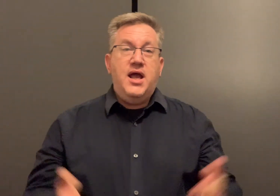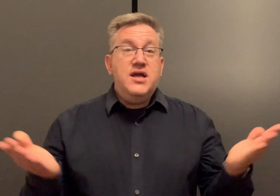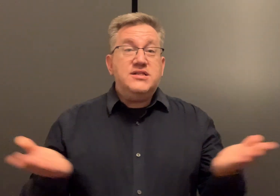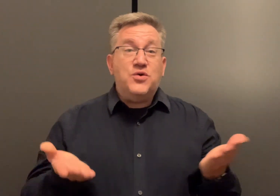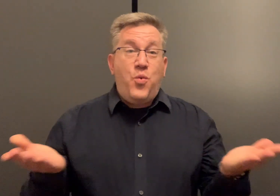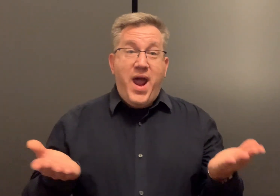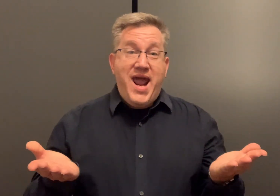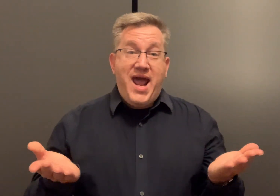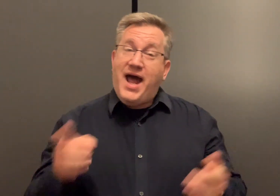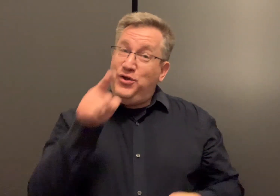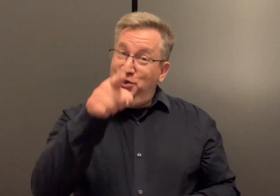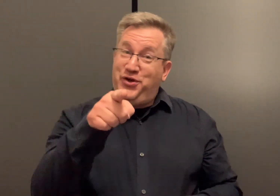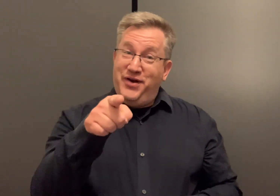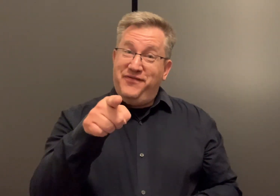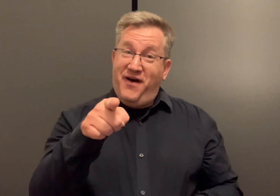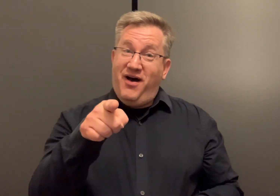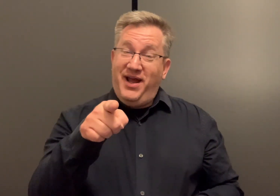So where are you going to find